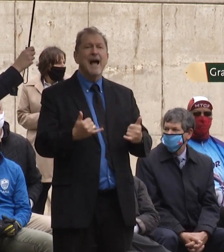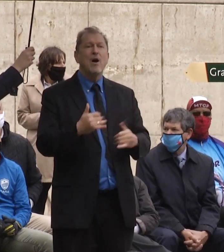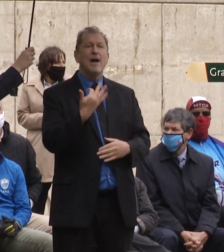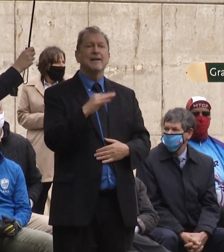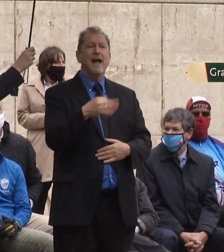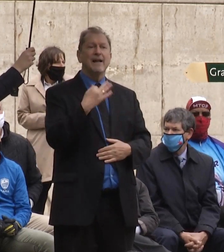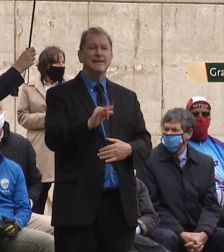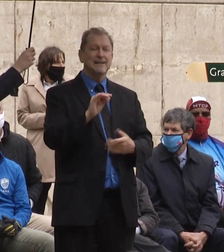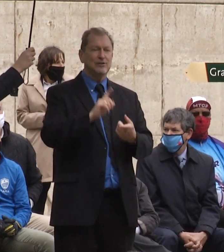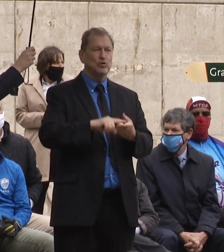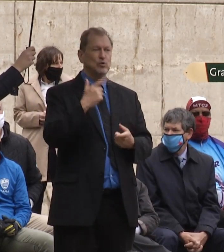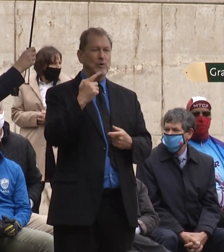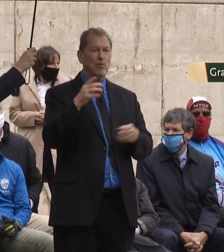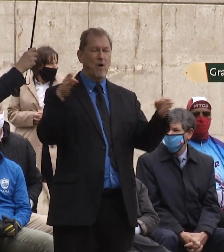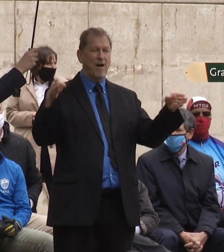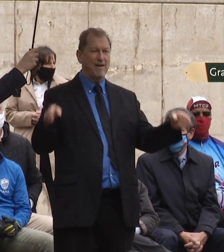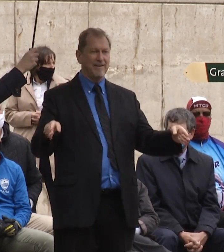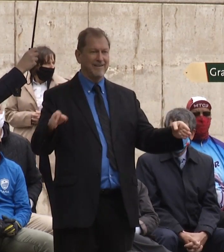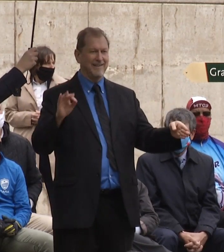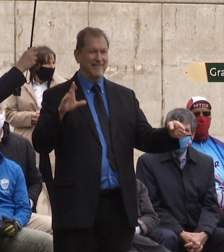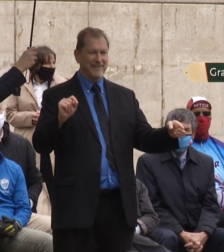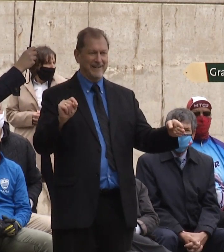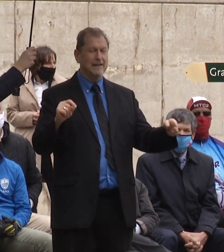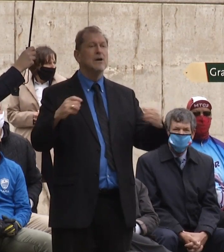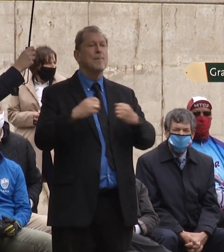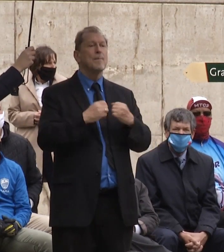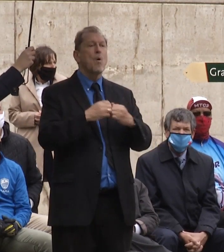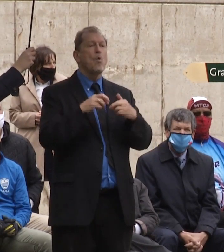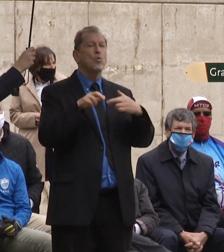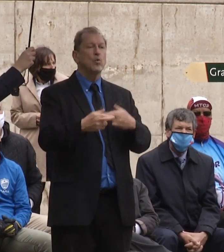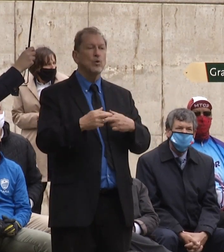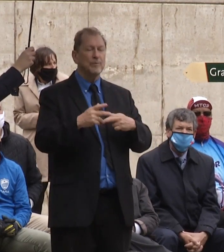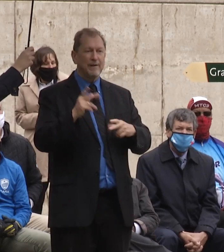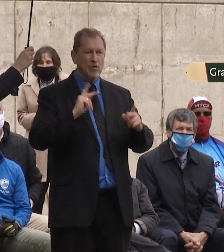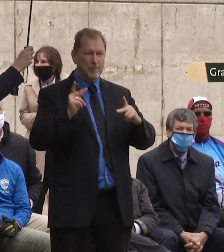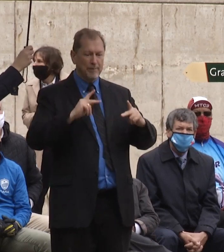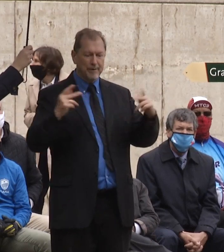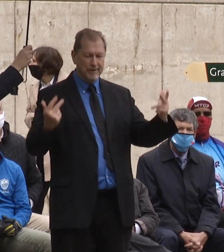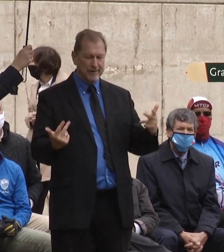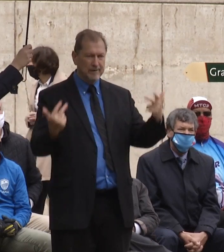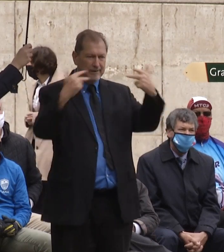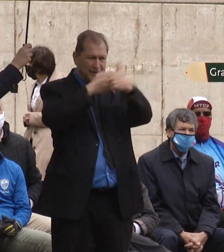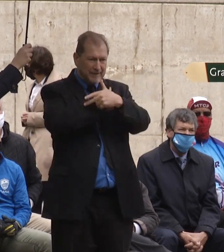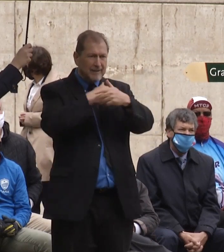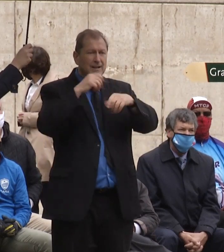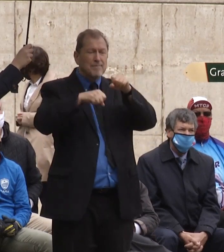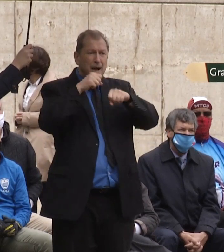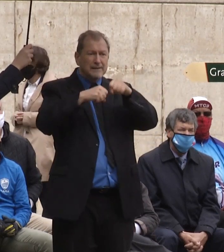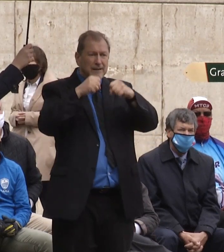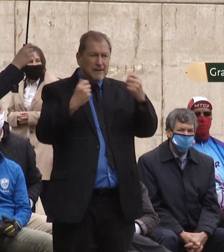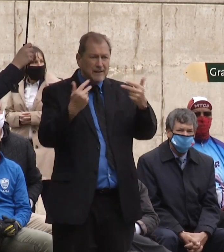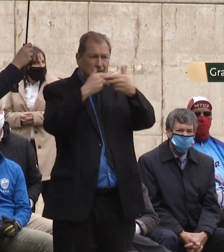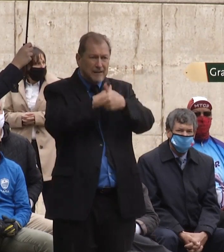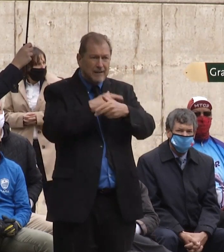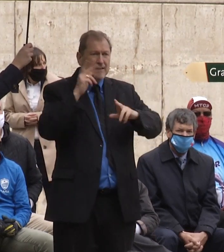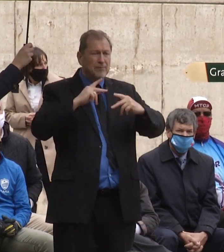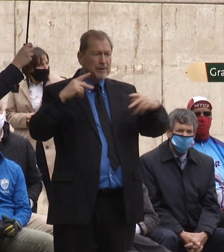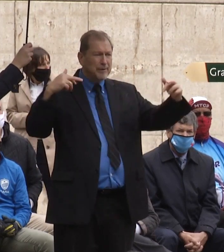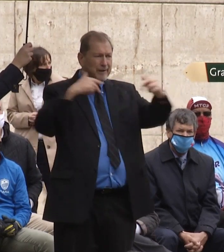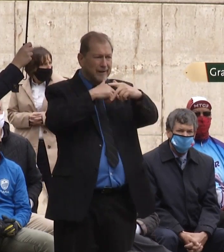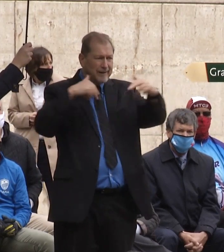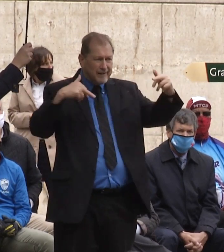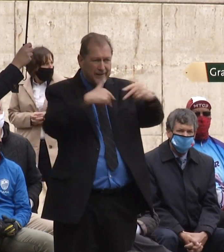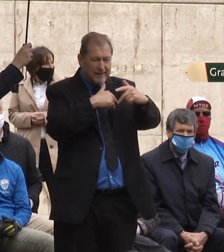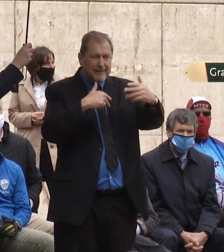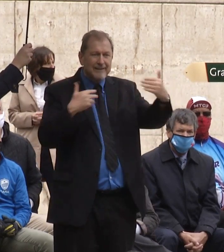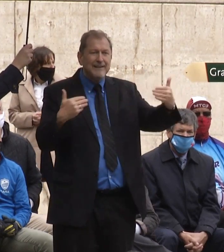21.5 foot span. A ton more room for everybody to get over the trail. If you haven't been up there, please do take a divvy bike,